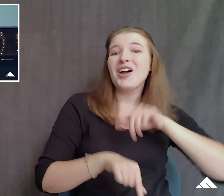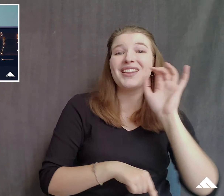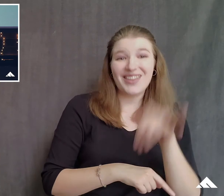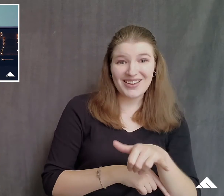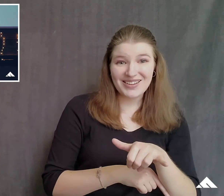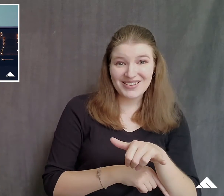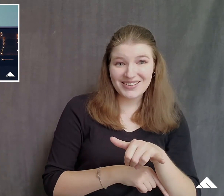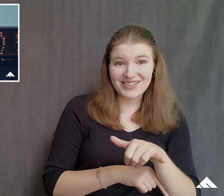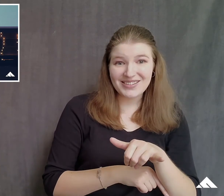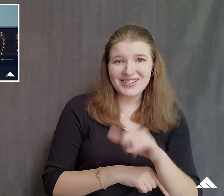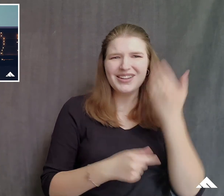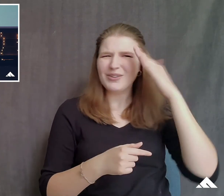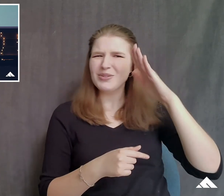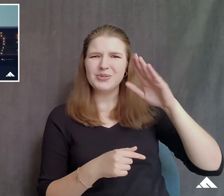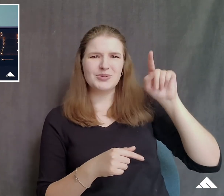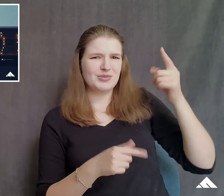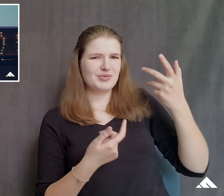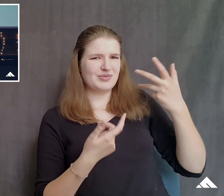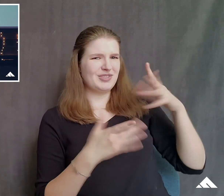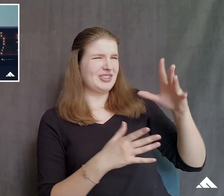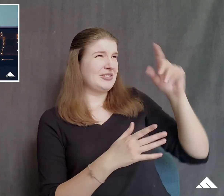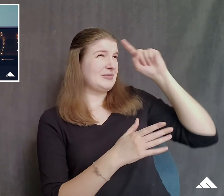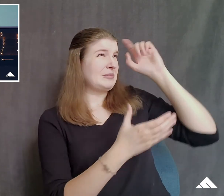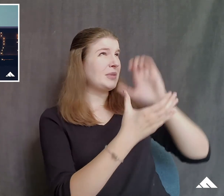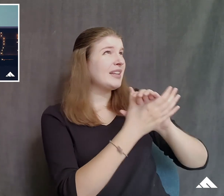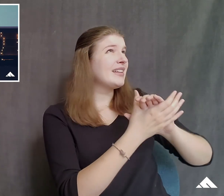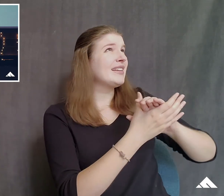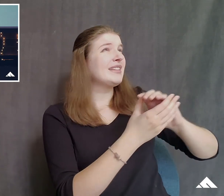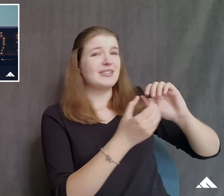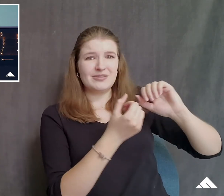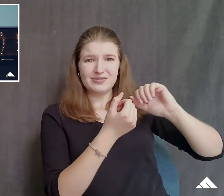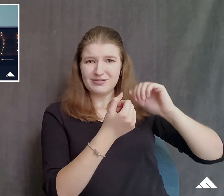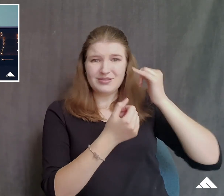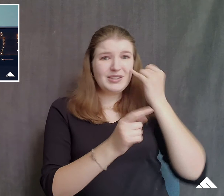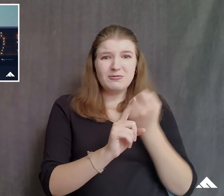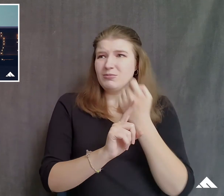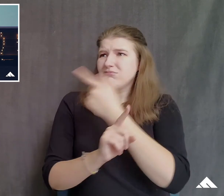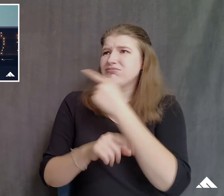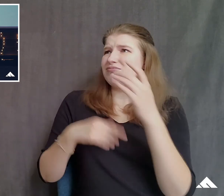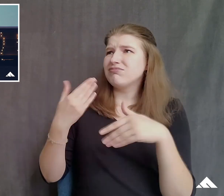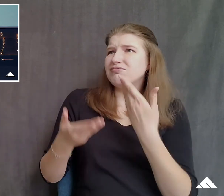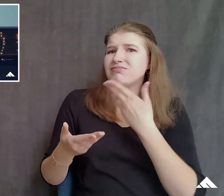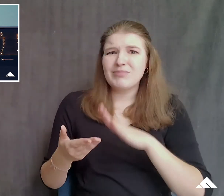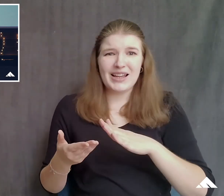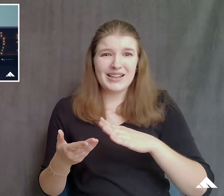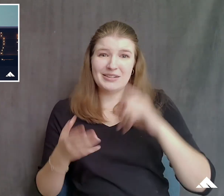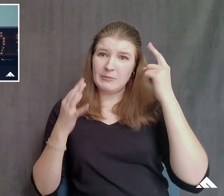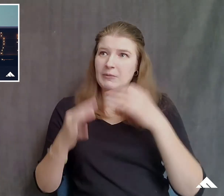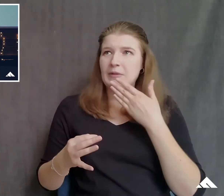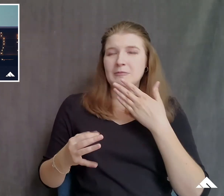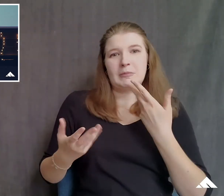your preconceived notions are about how God would relate with you when you come to him. Even if you've been out in the weeds making stupid